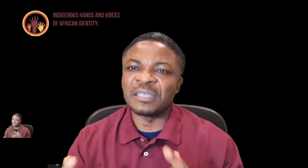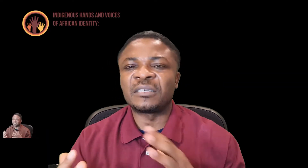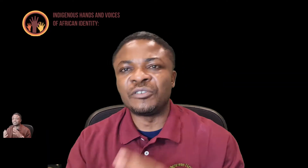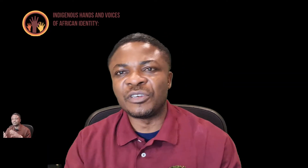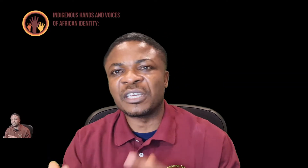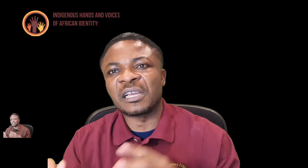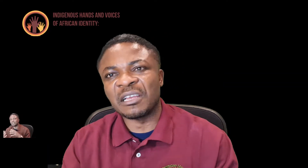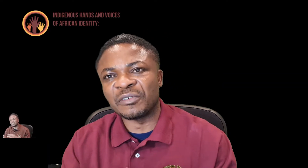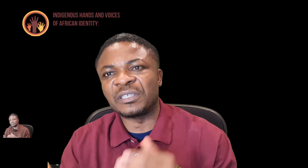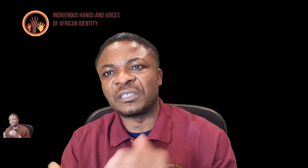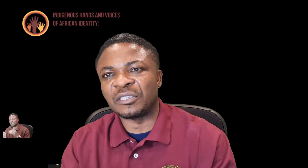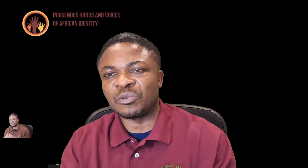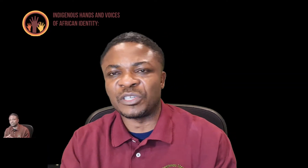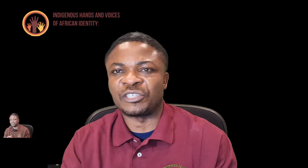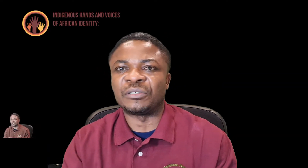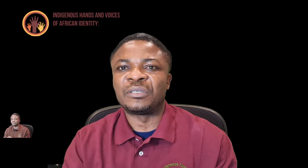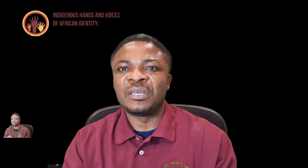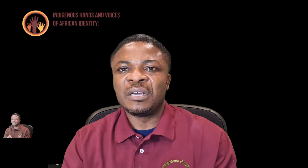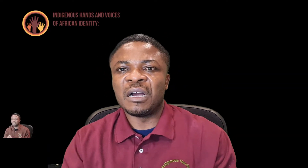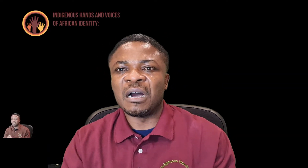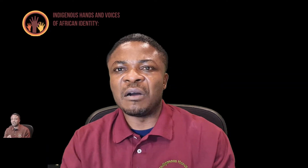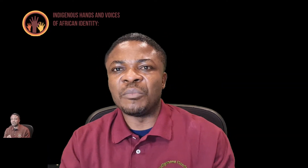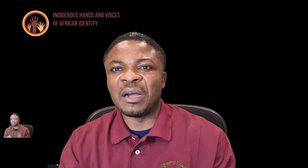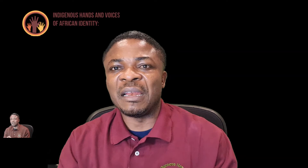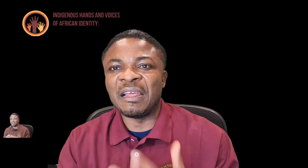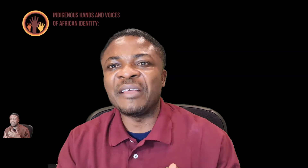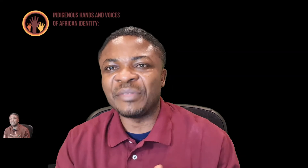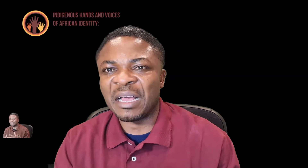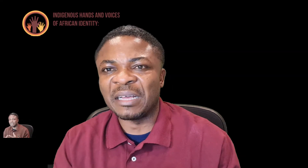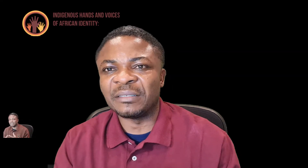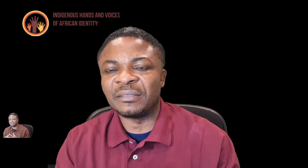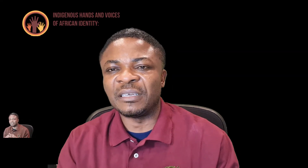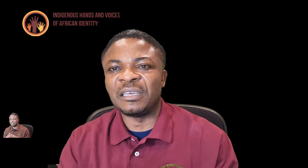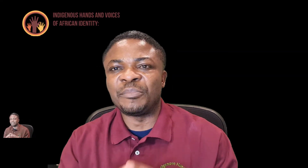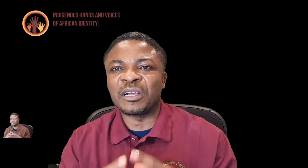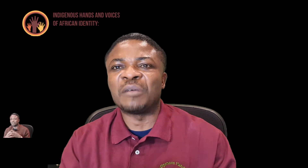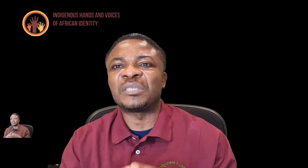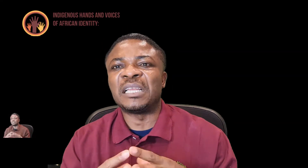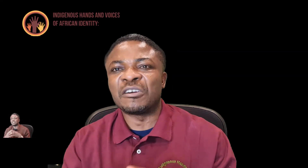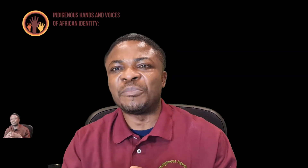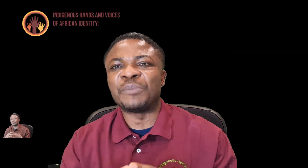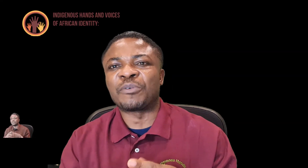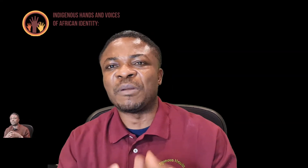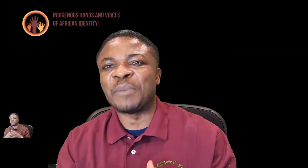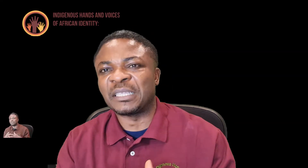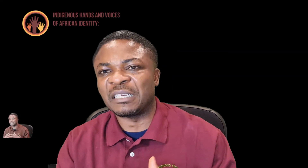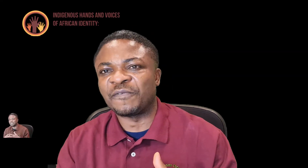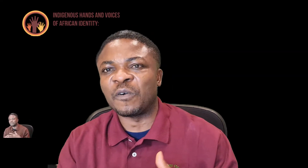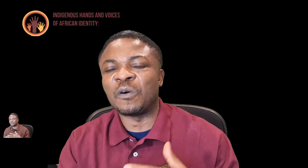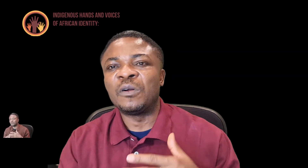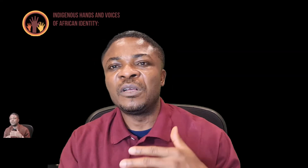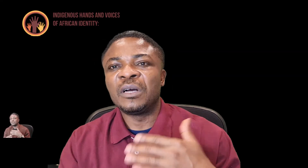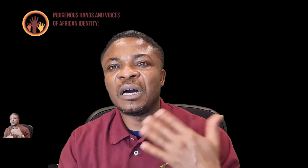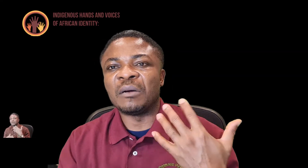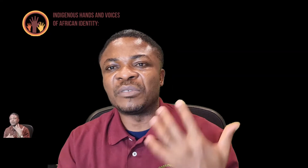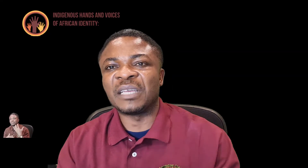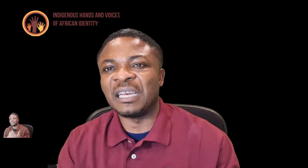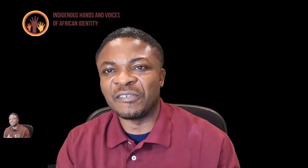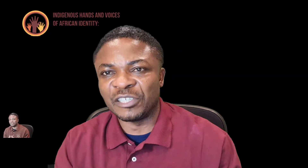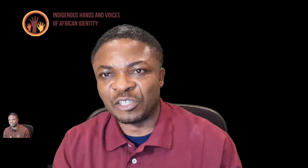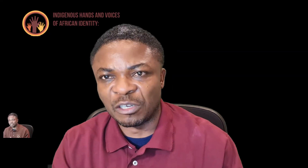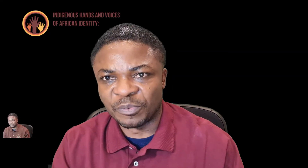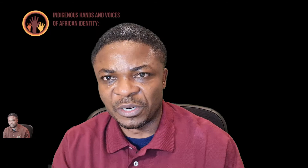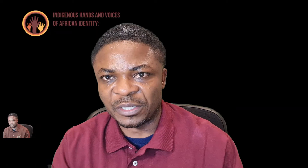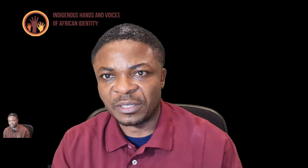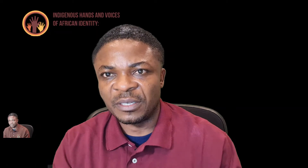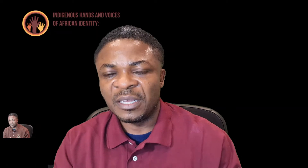of this unique linguistic situation, I learned that it becomes a little bit problematic for sign